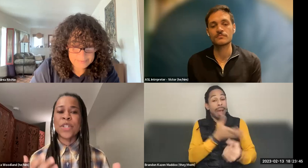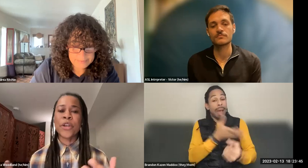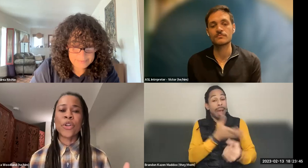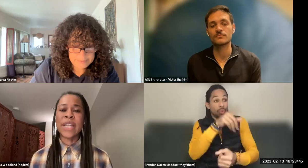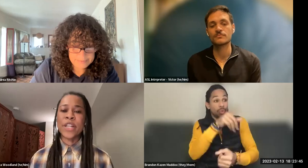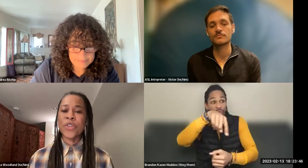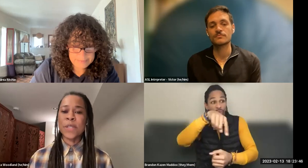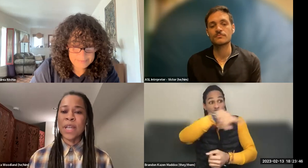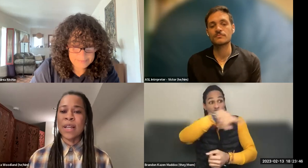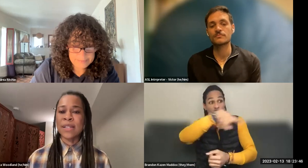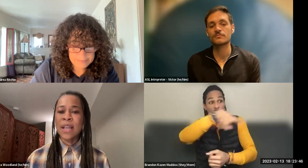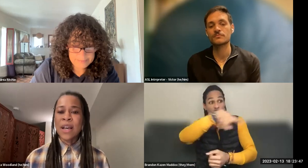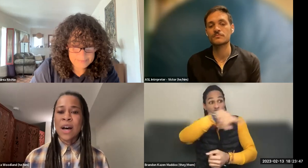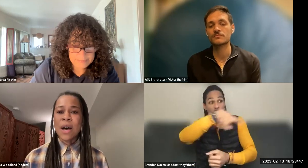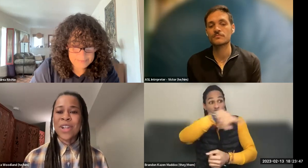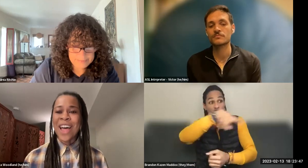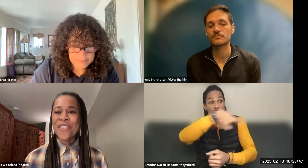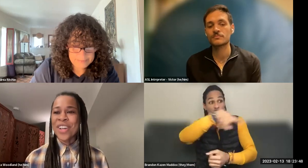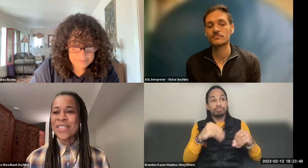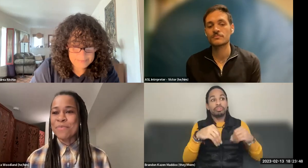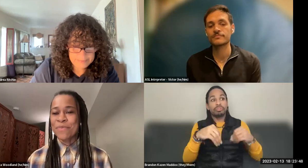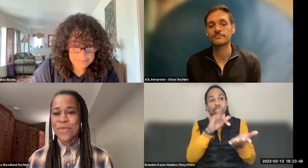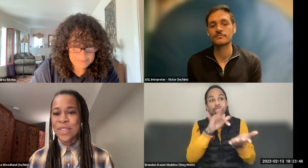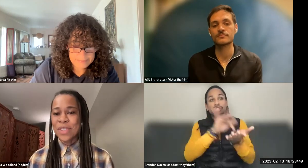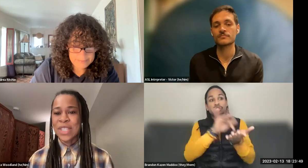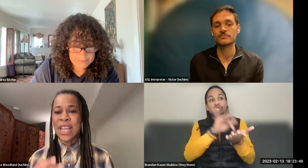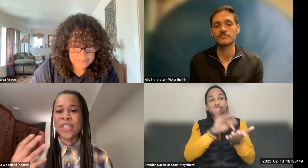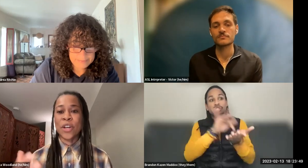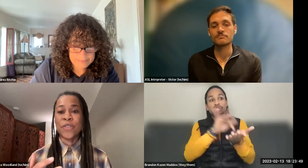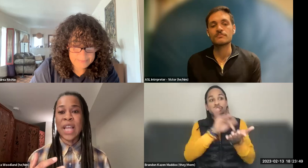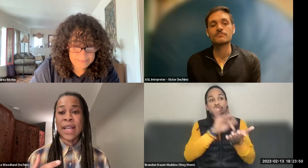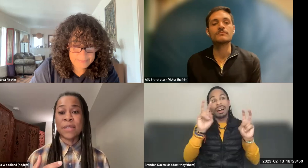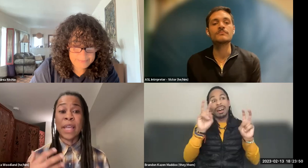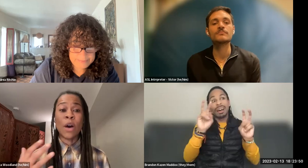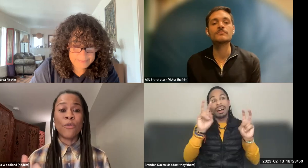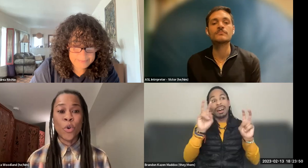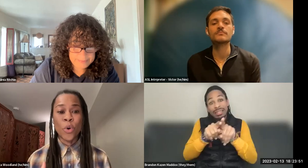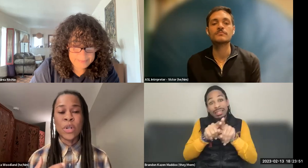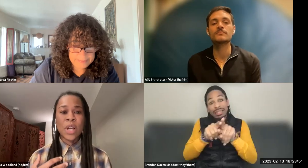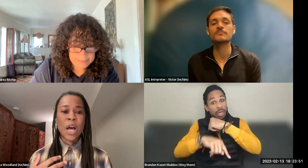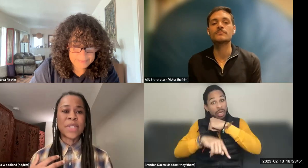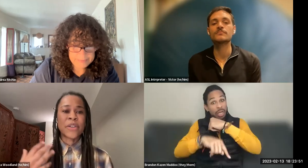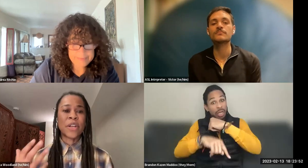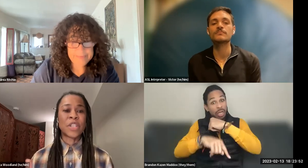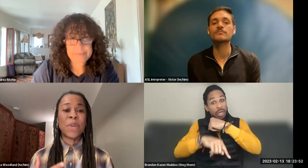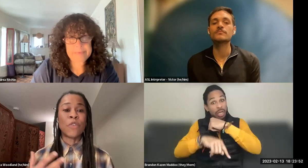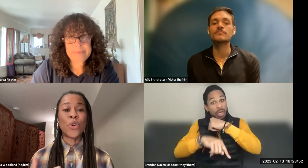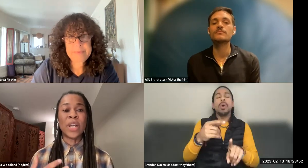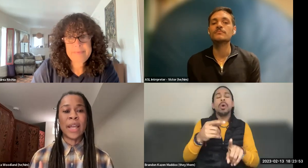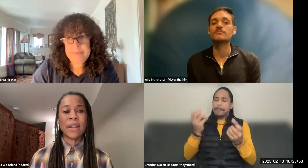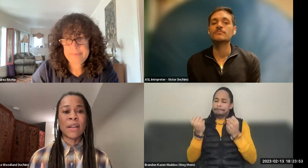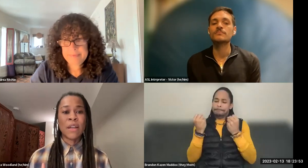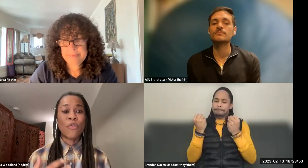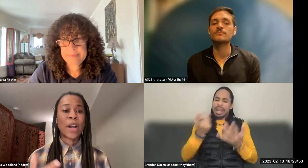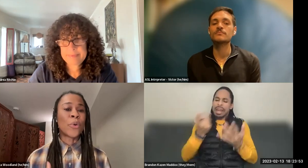And it's particularly dangerous because a lot of us see ourselves as being helpful, see ourselves as being